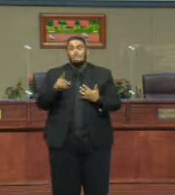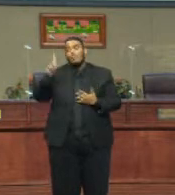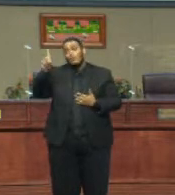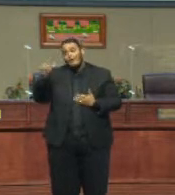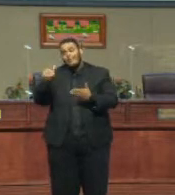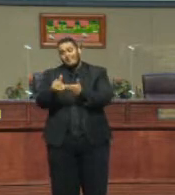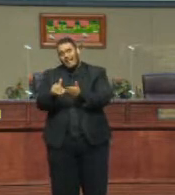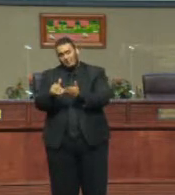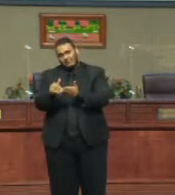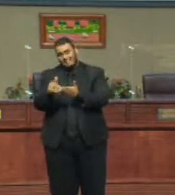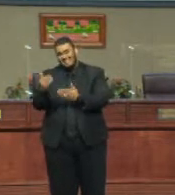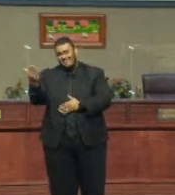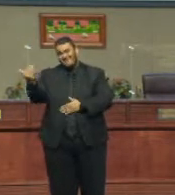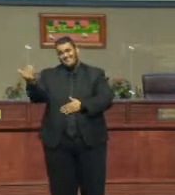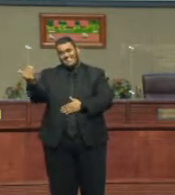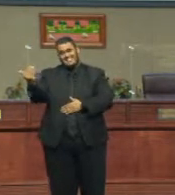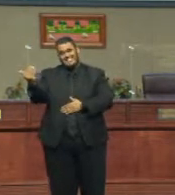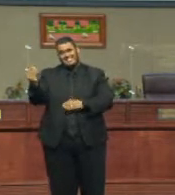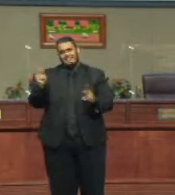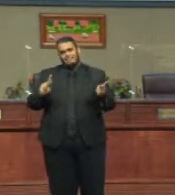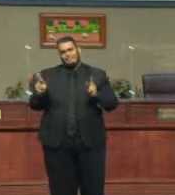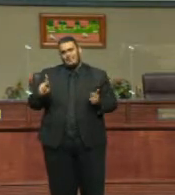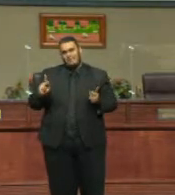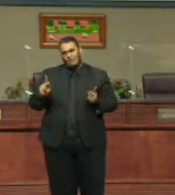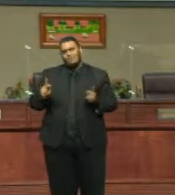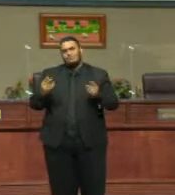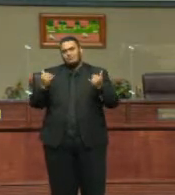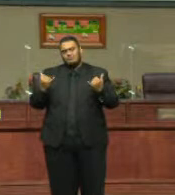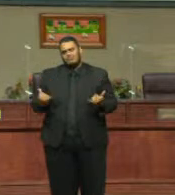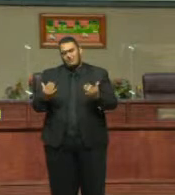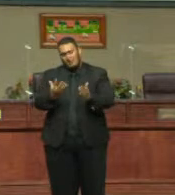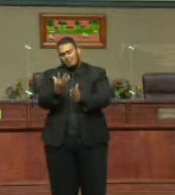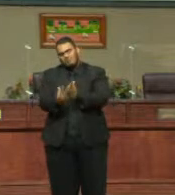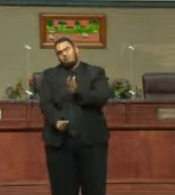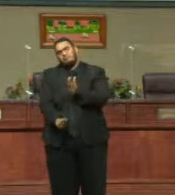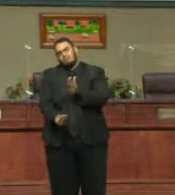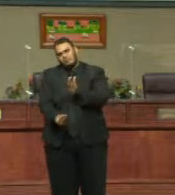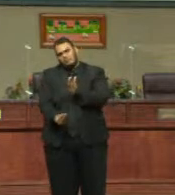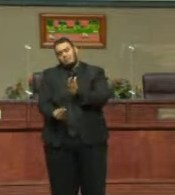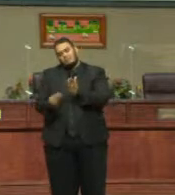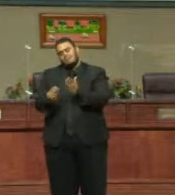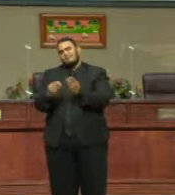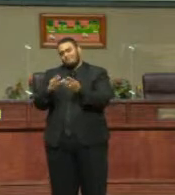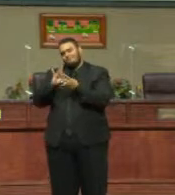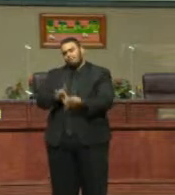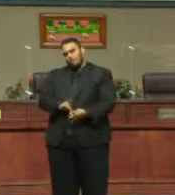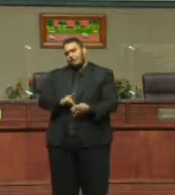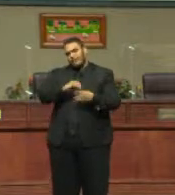1,015 residents have died as a result of the novel coronavirus here within our community.